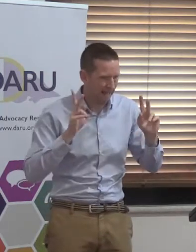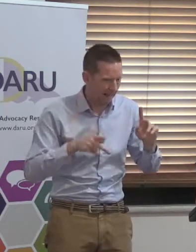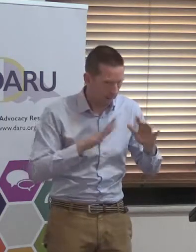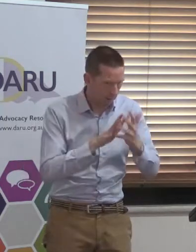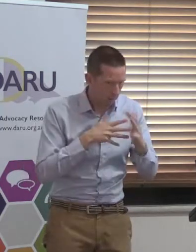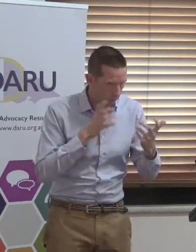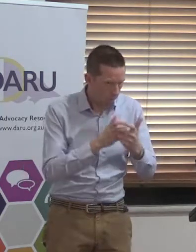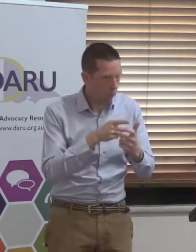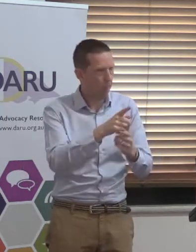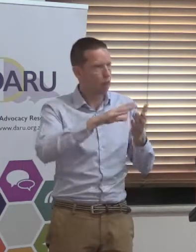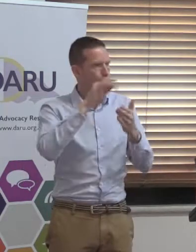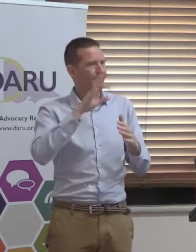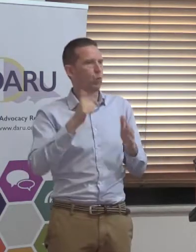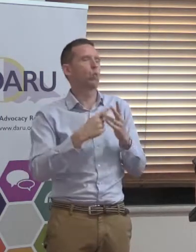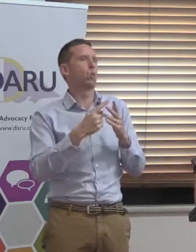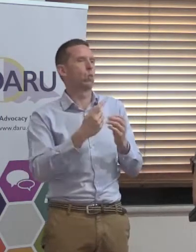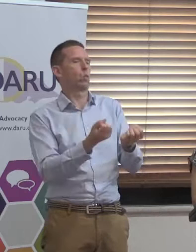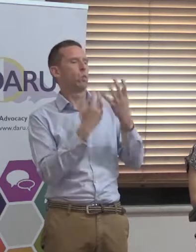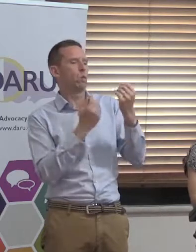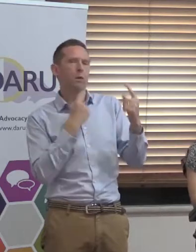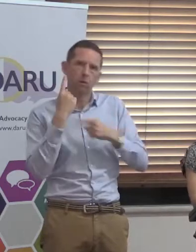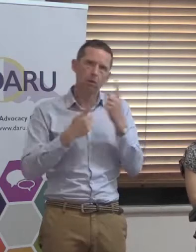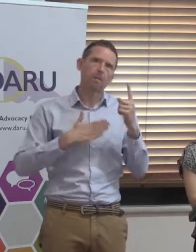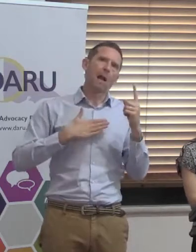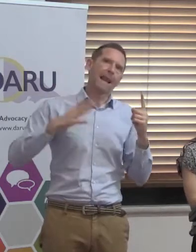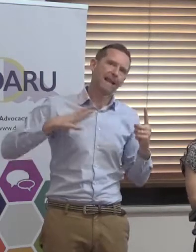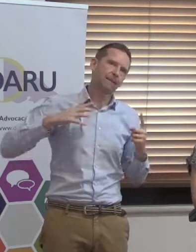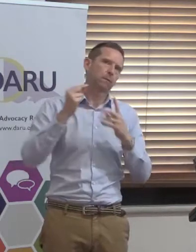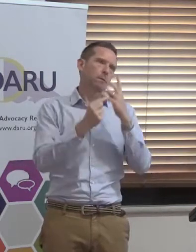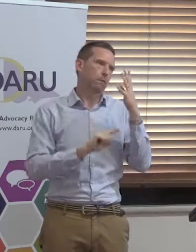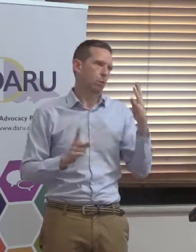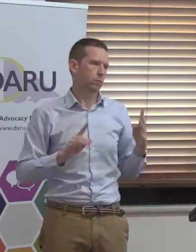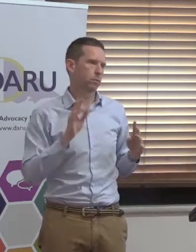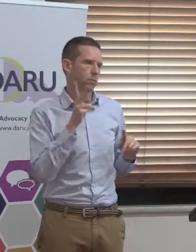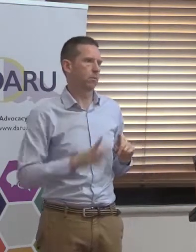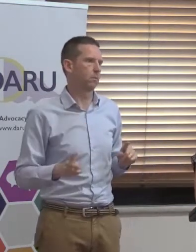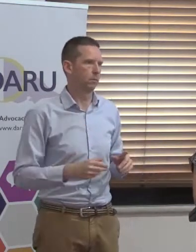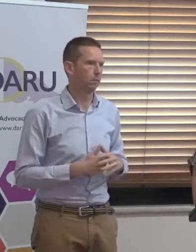with filling everyone in on where they're at and what